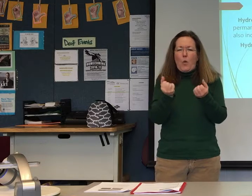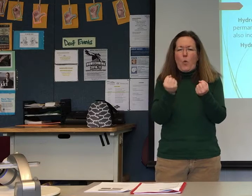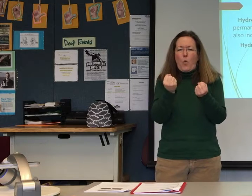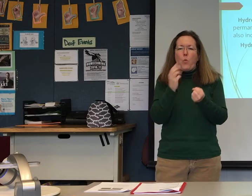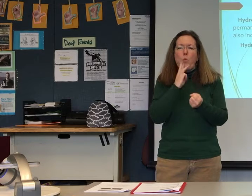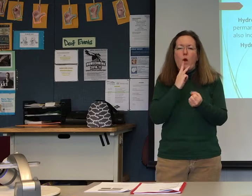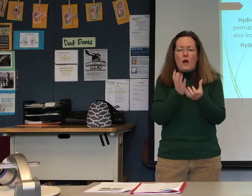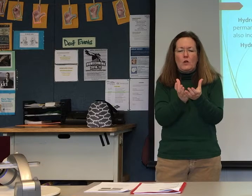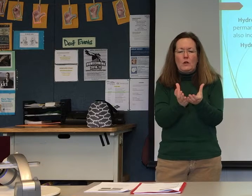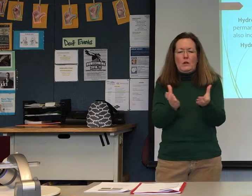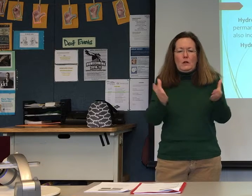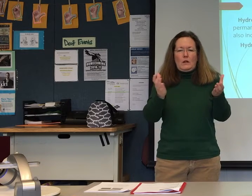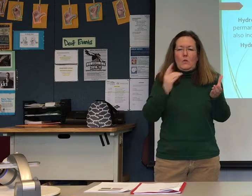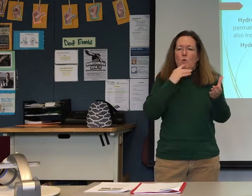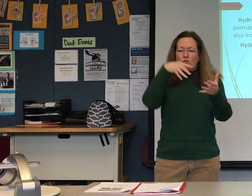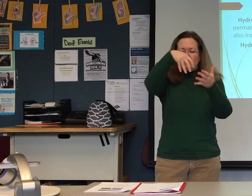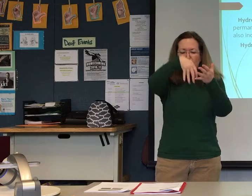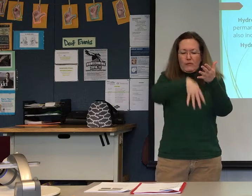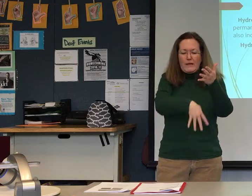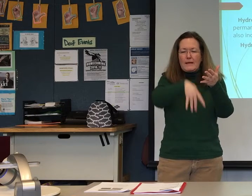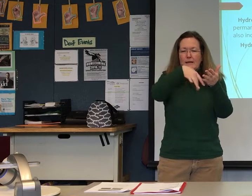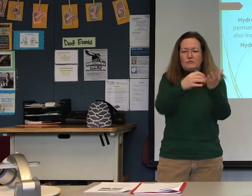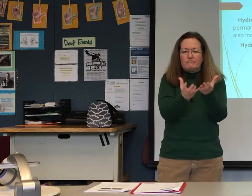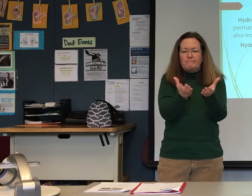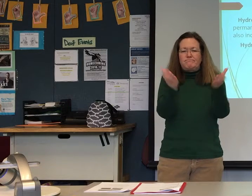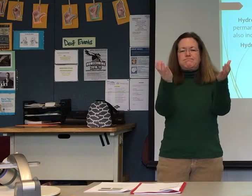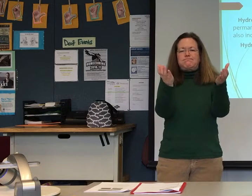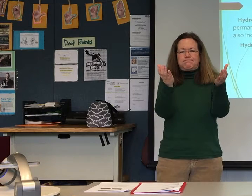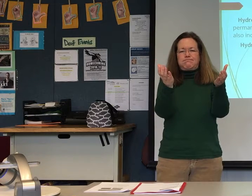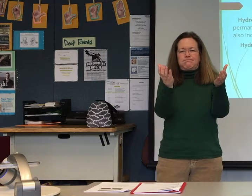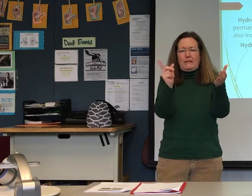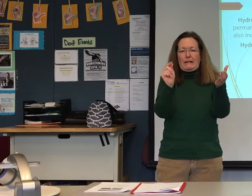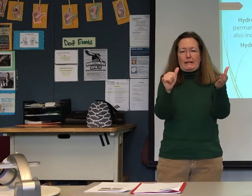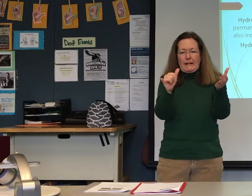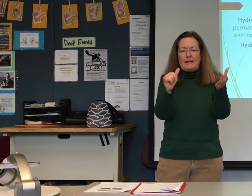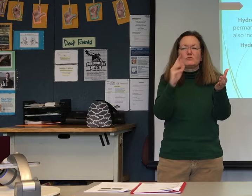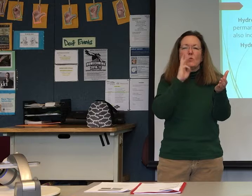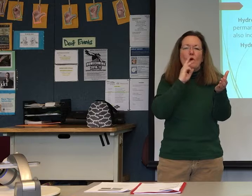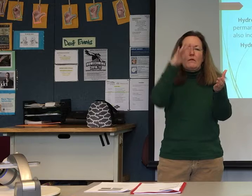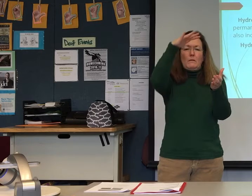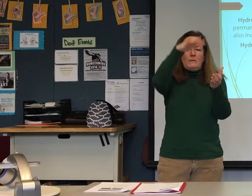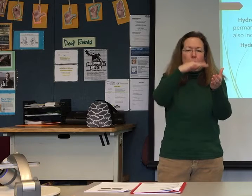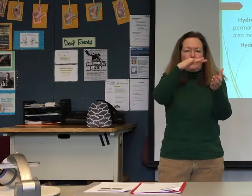drain very well. So when it rains, the water sits on top of the soil and doesn't drain.